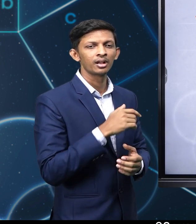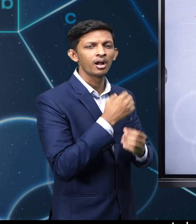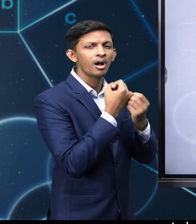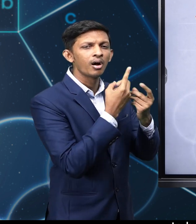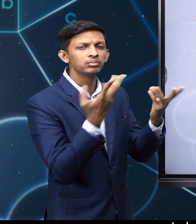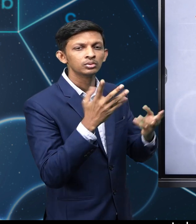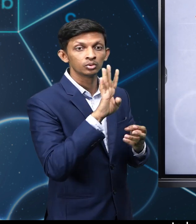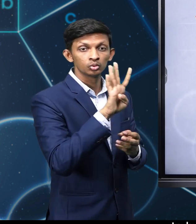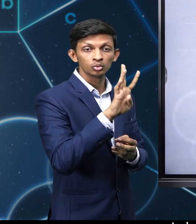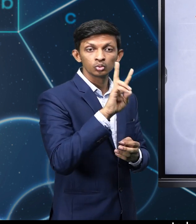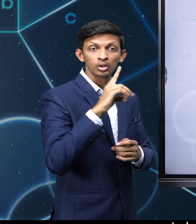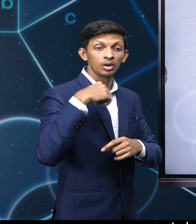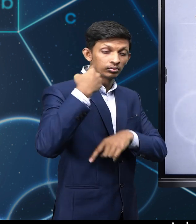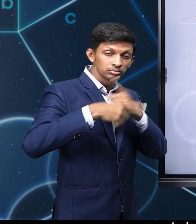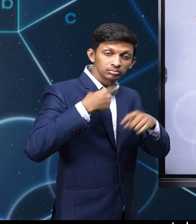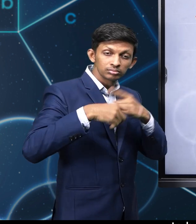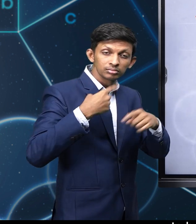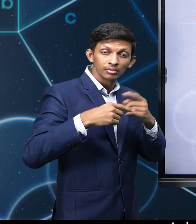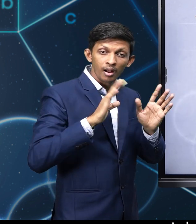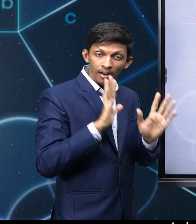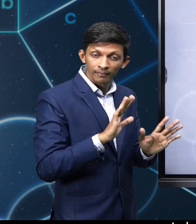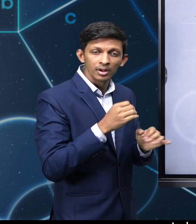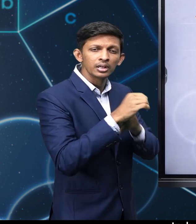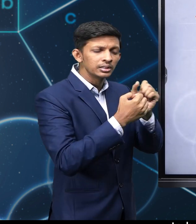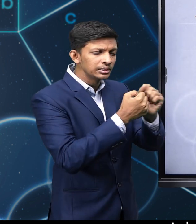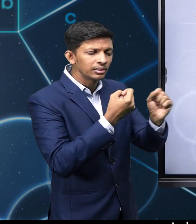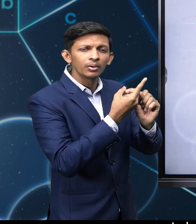In how many days will 42 workers spin it?